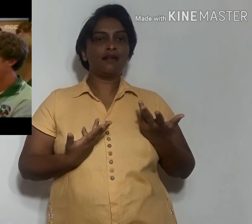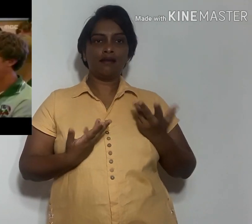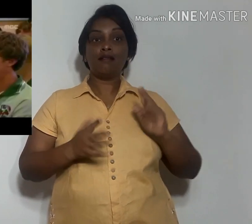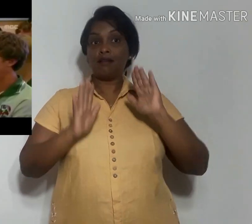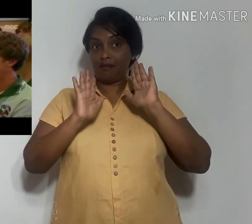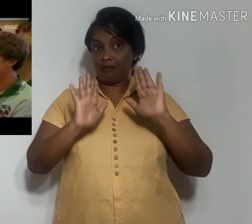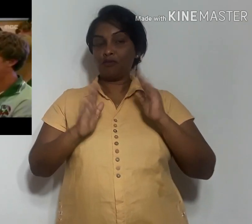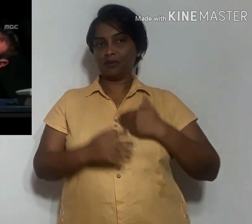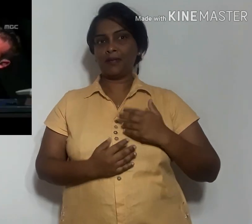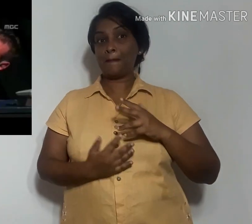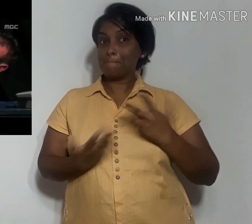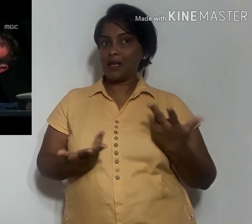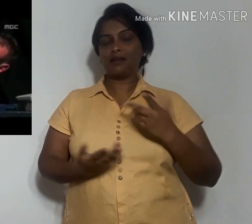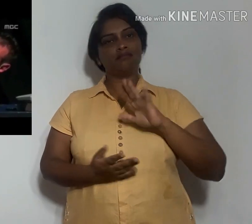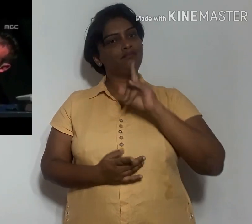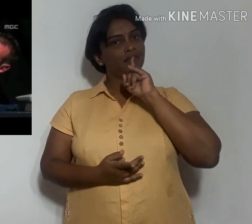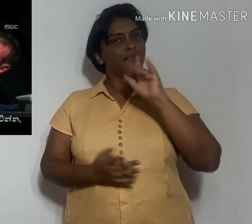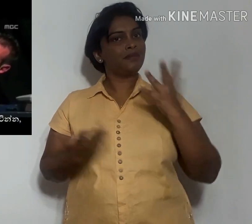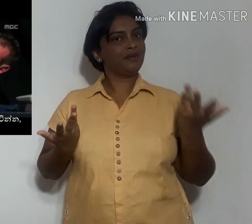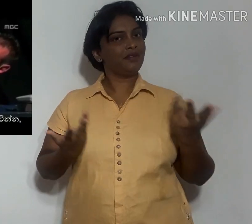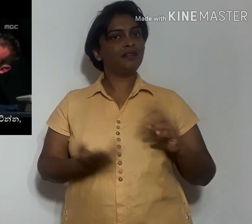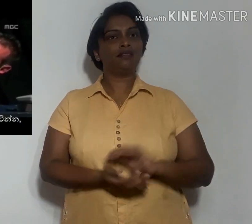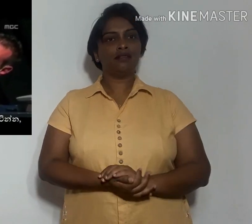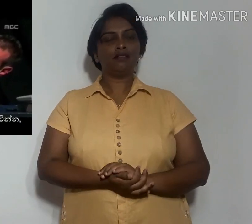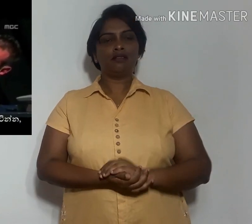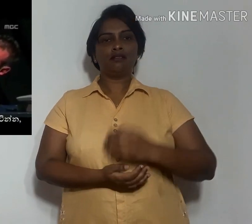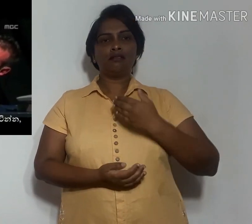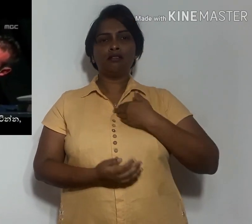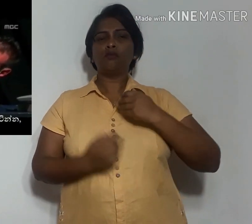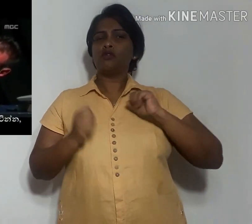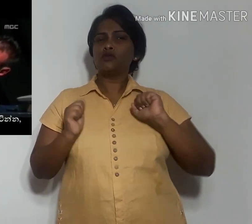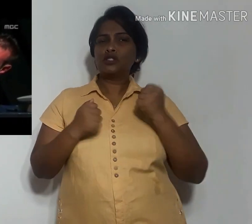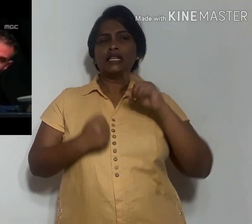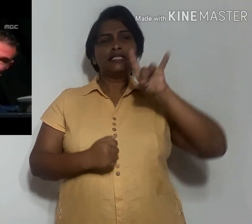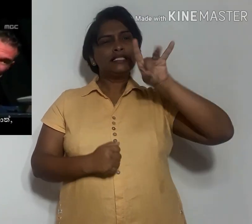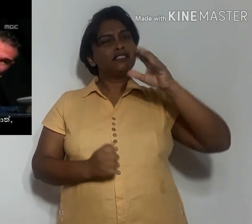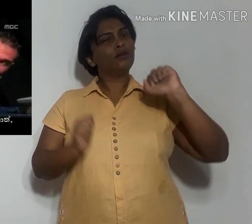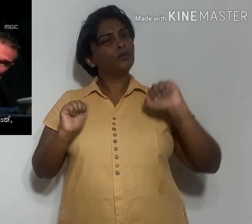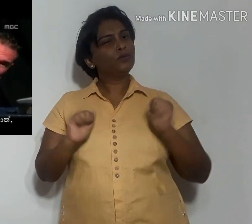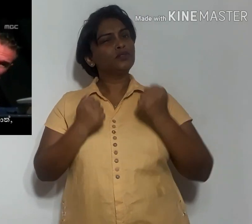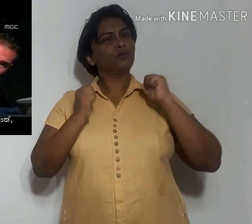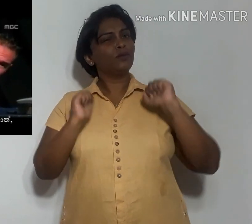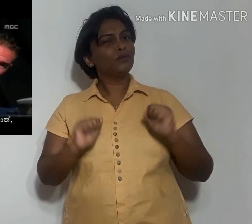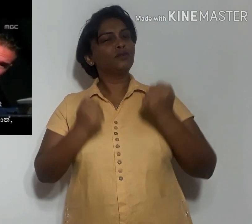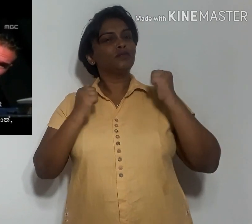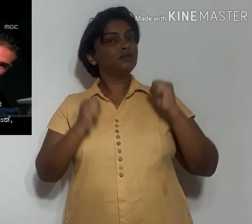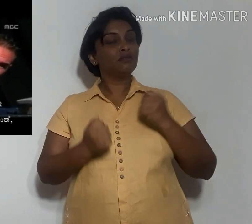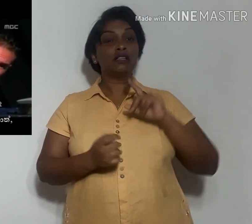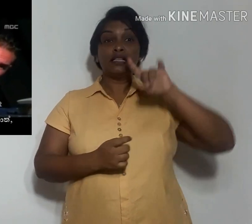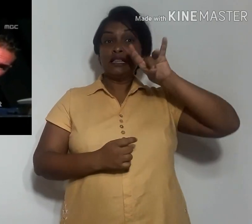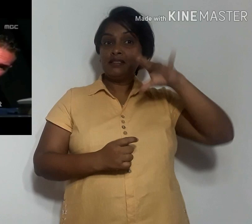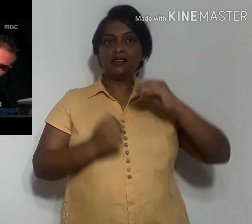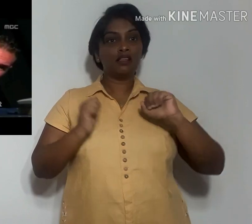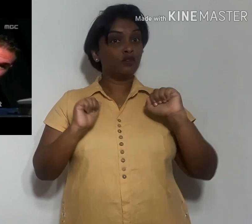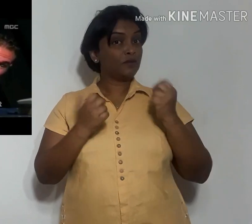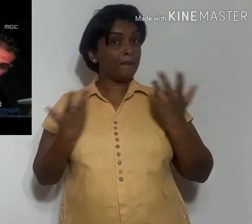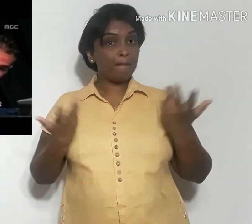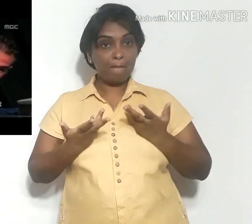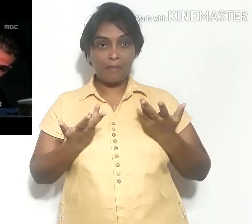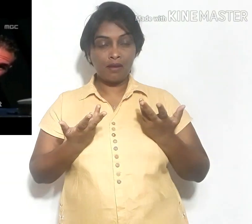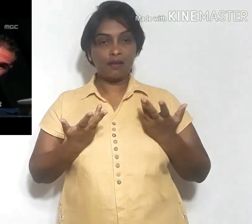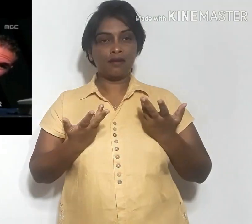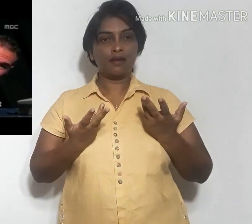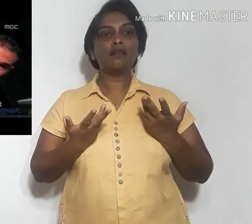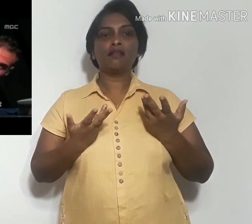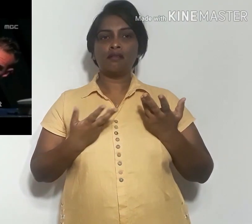not. You see, I will try 100 times to get up, and if I fail 100 times,